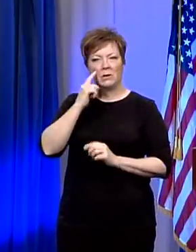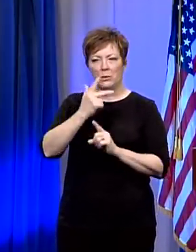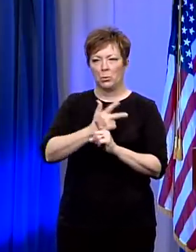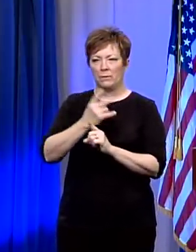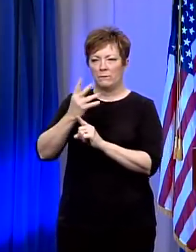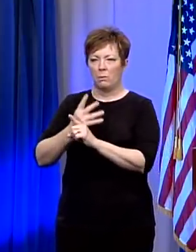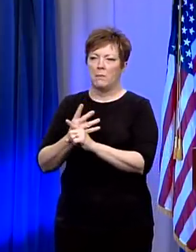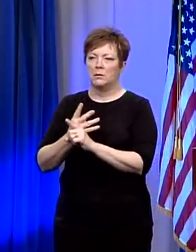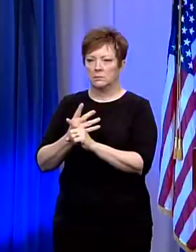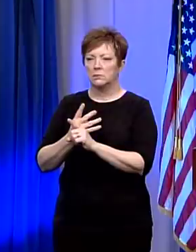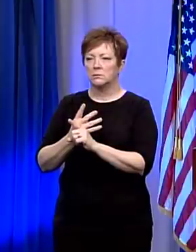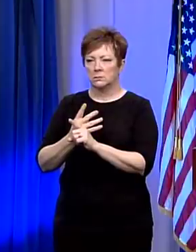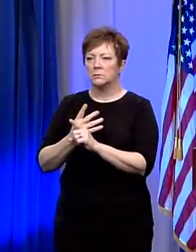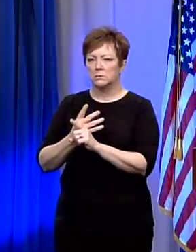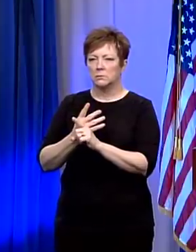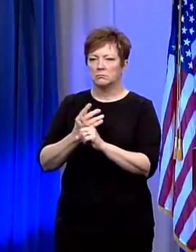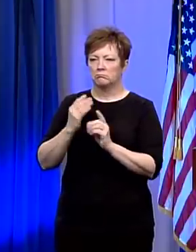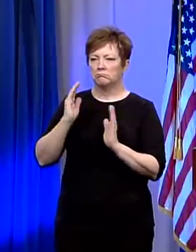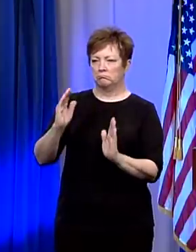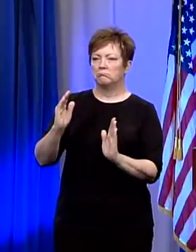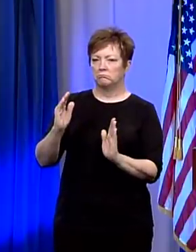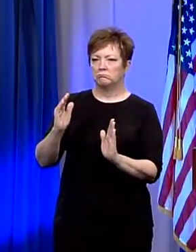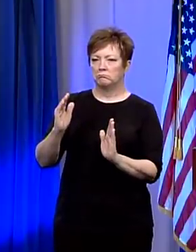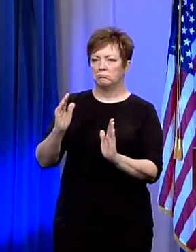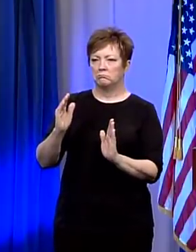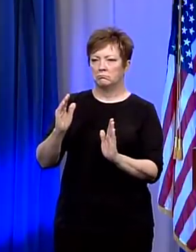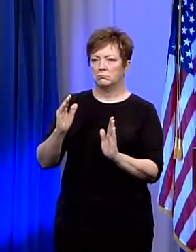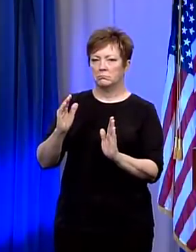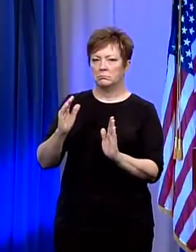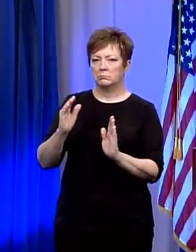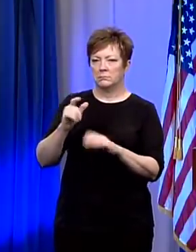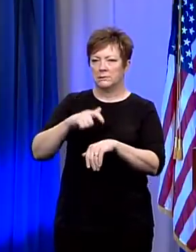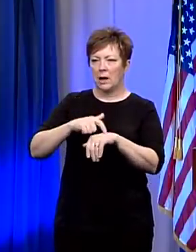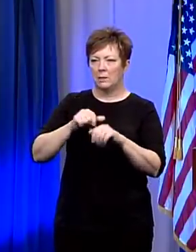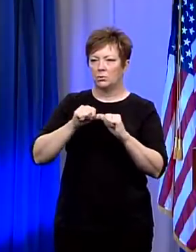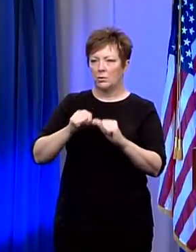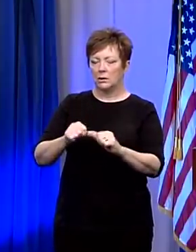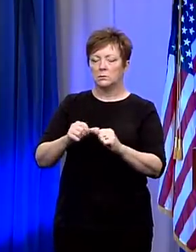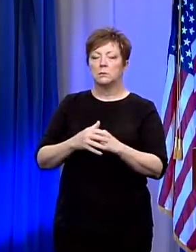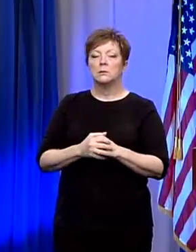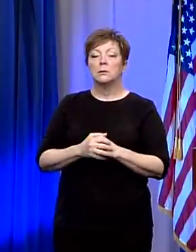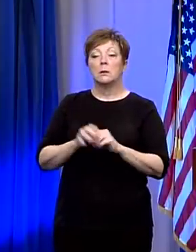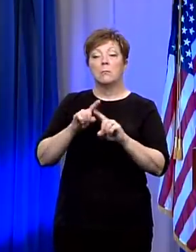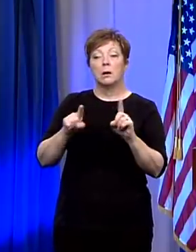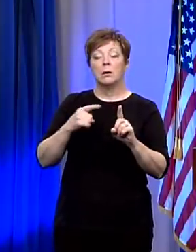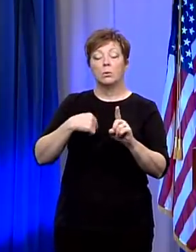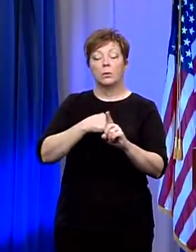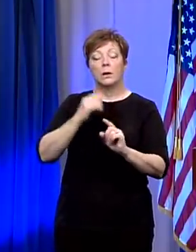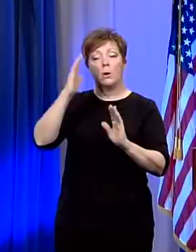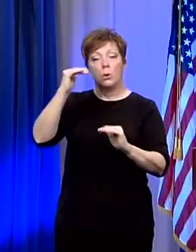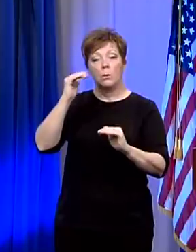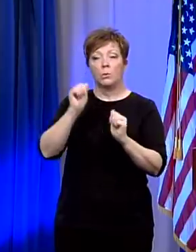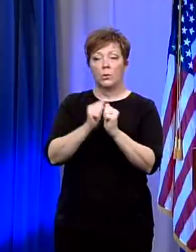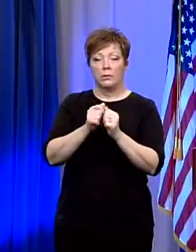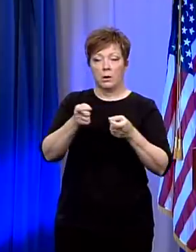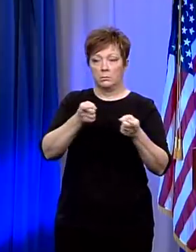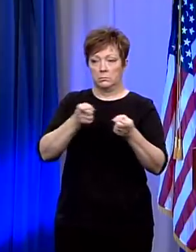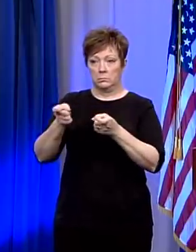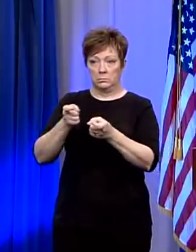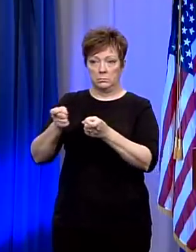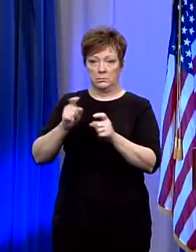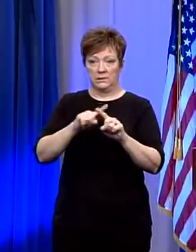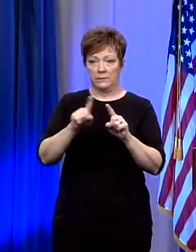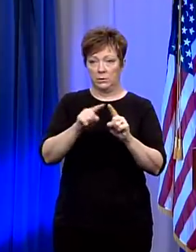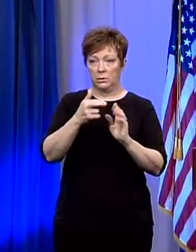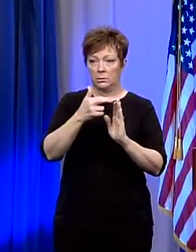is a reasonable place to start guessing how long it's going to last. But we certainly hope that with these mitigation strategies, it won't last